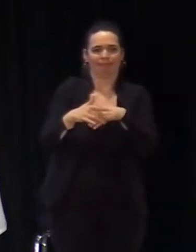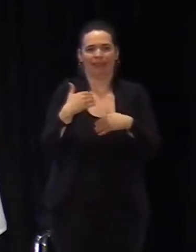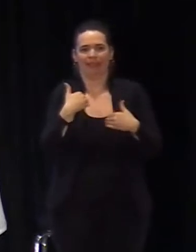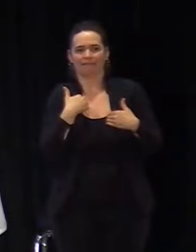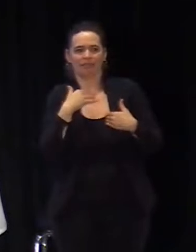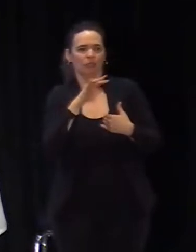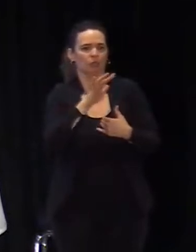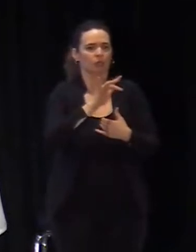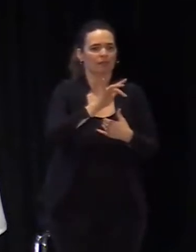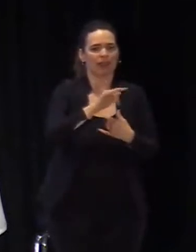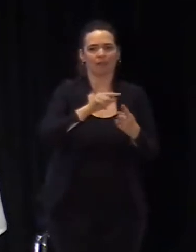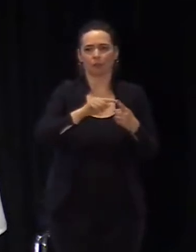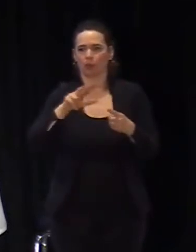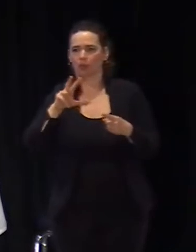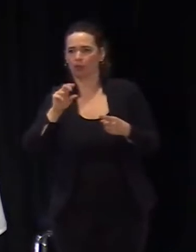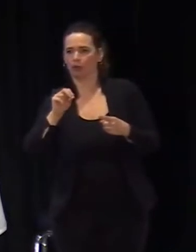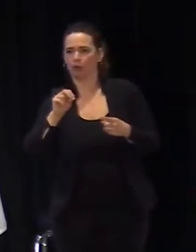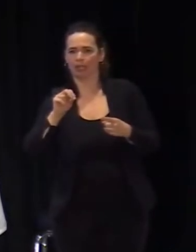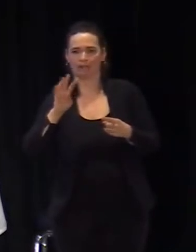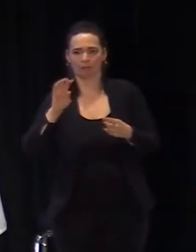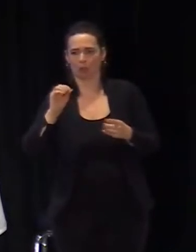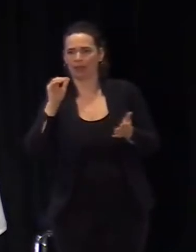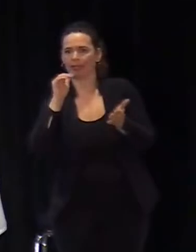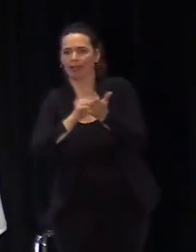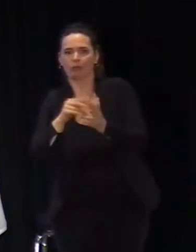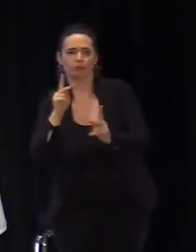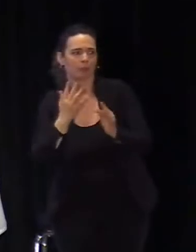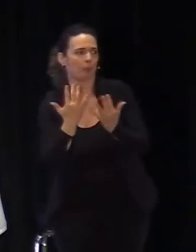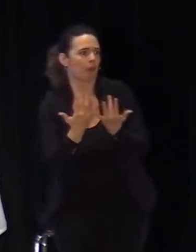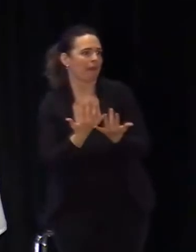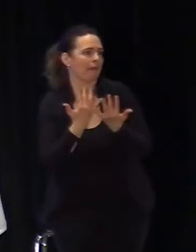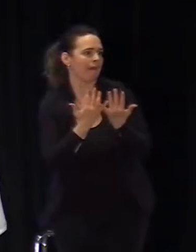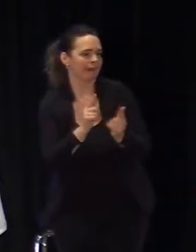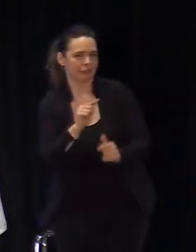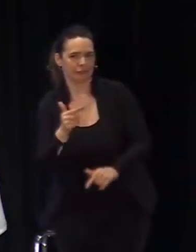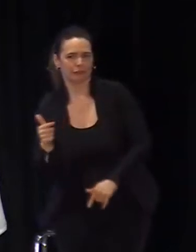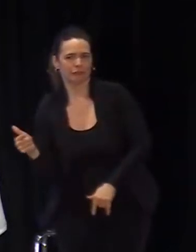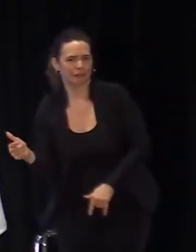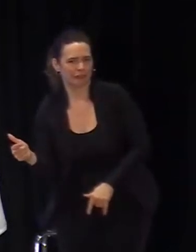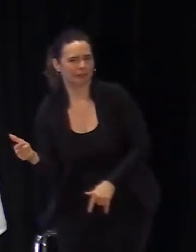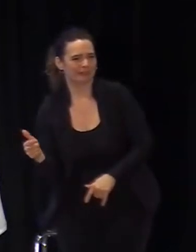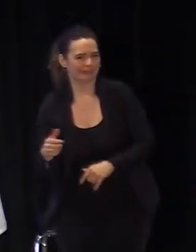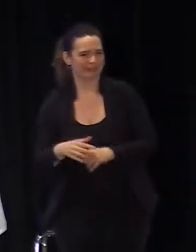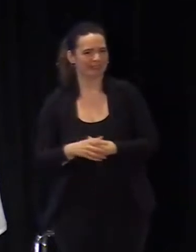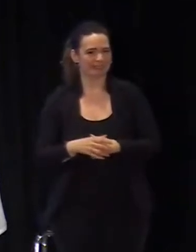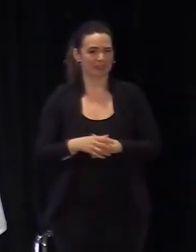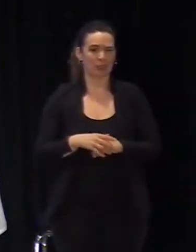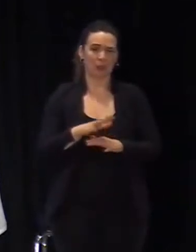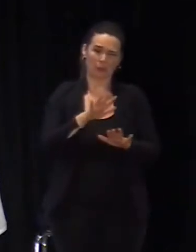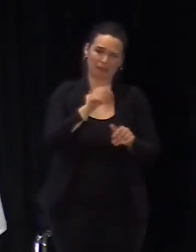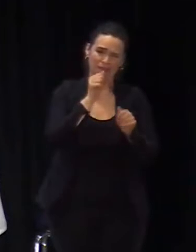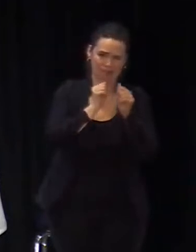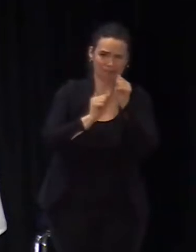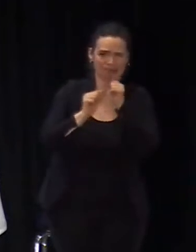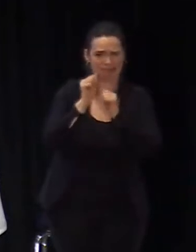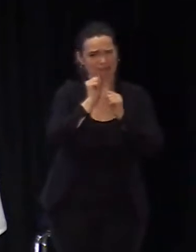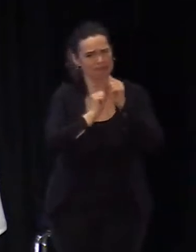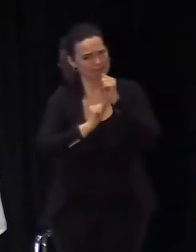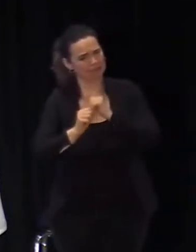don't even know the number. So this is going to be a grind. So if you're immunocompromised and